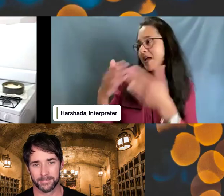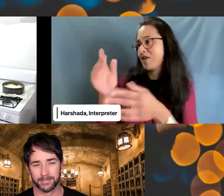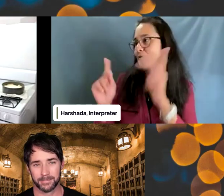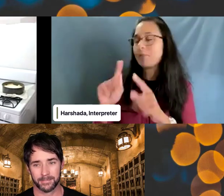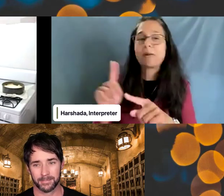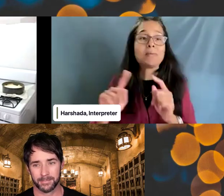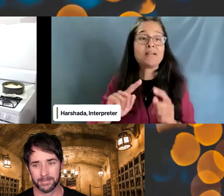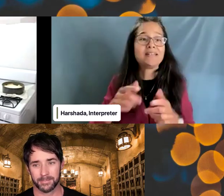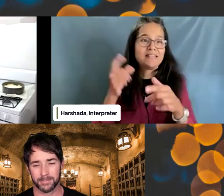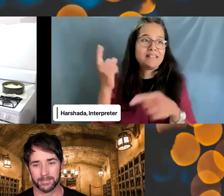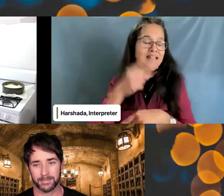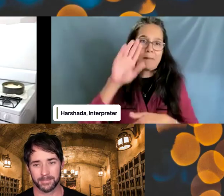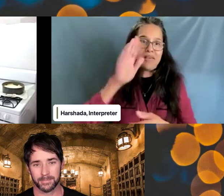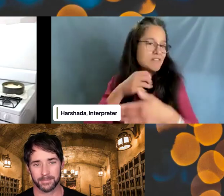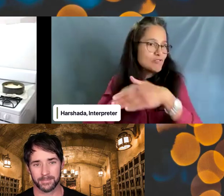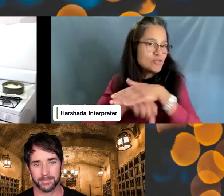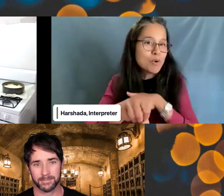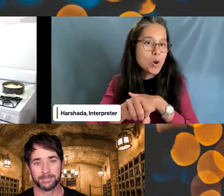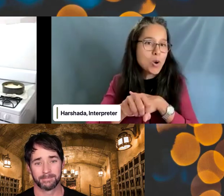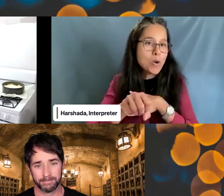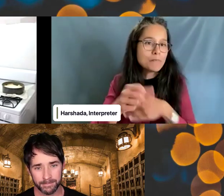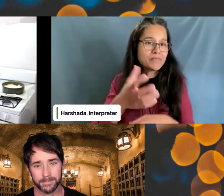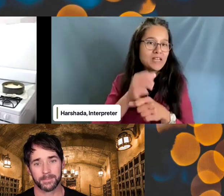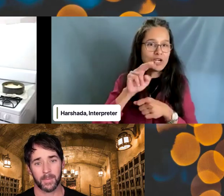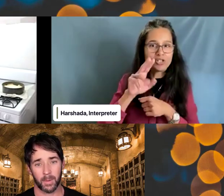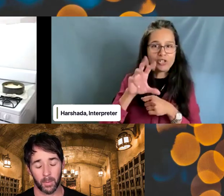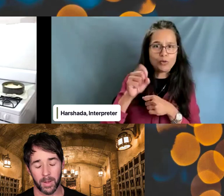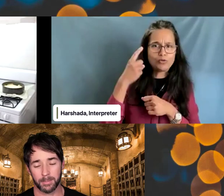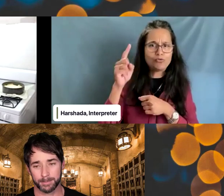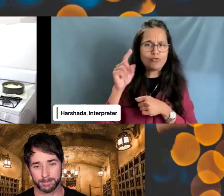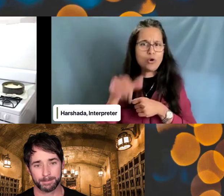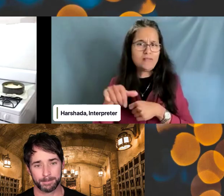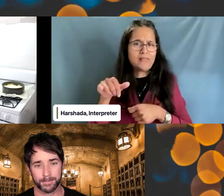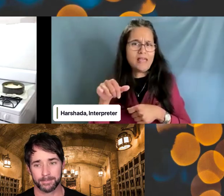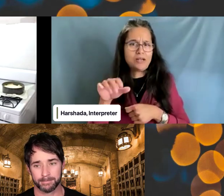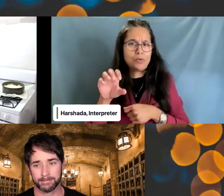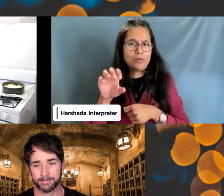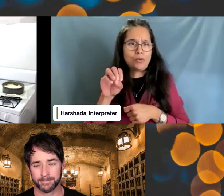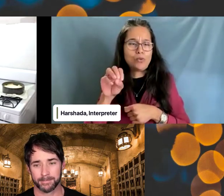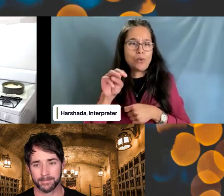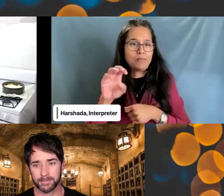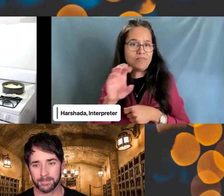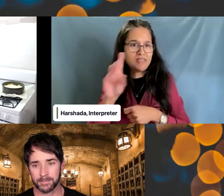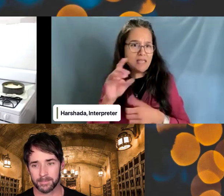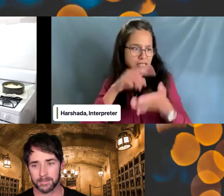my son was being born is the day I got the news of OFMD's cancellation. So that was fun. That was an interesting